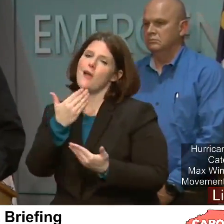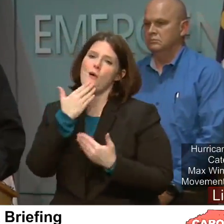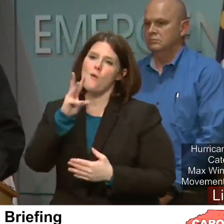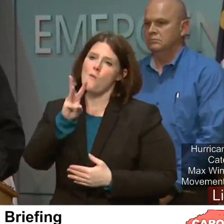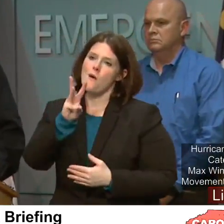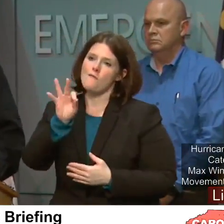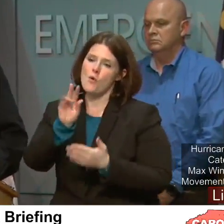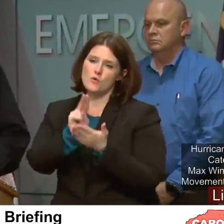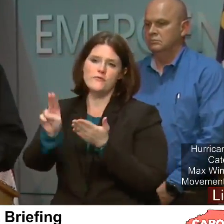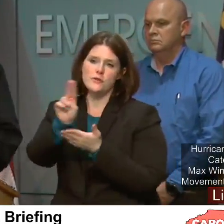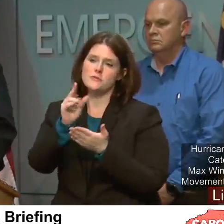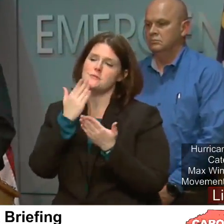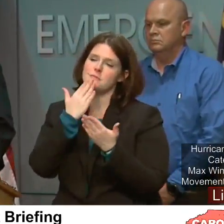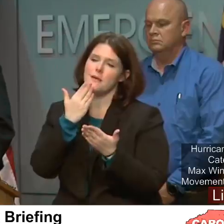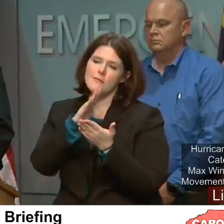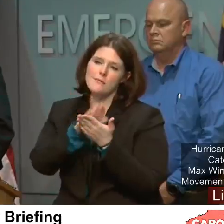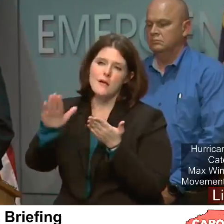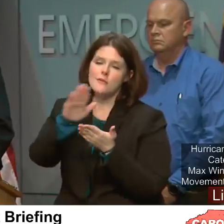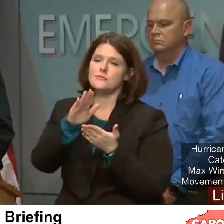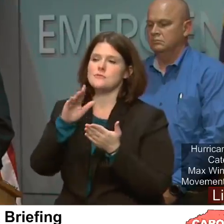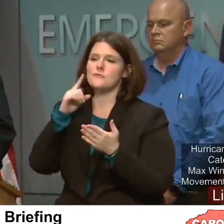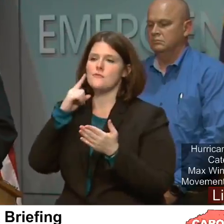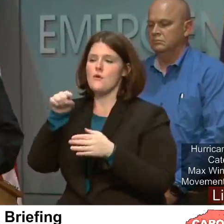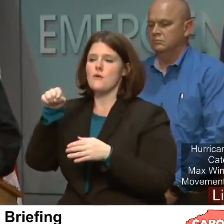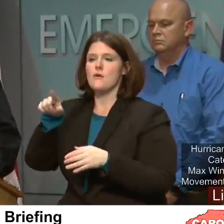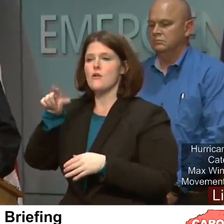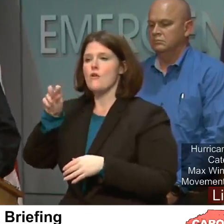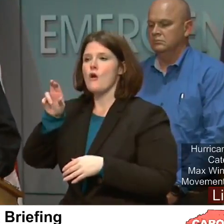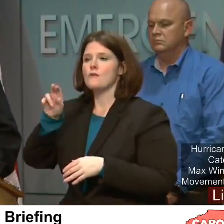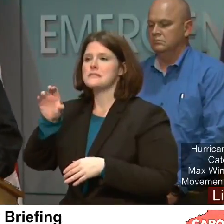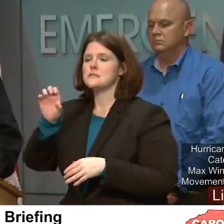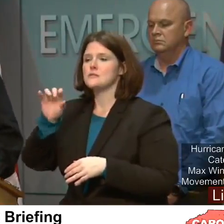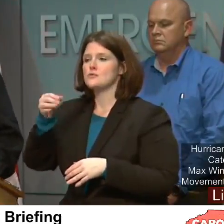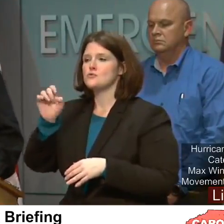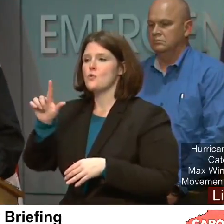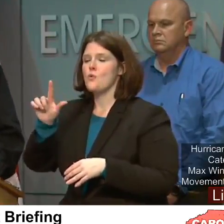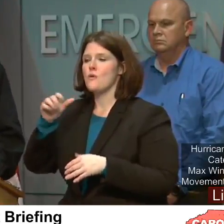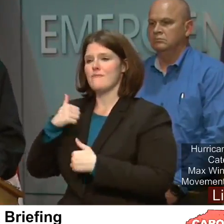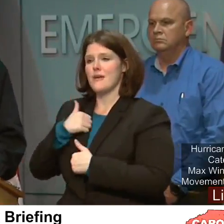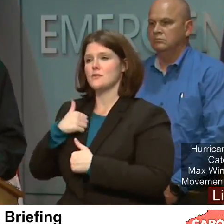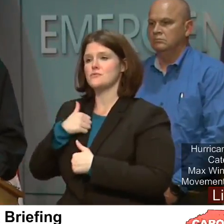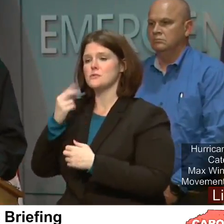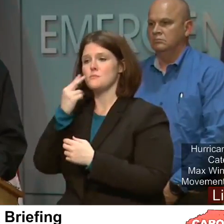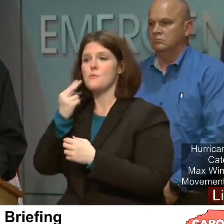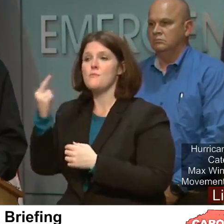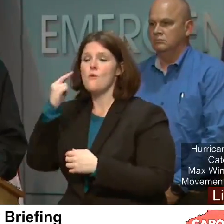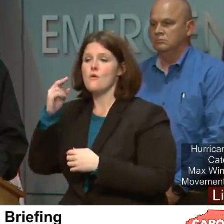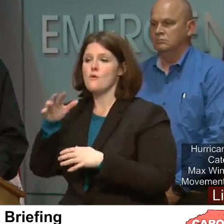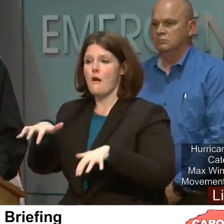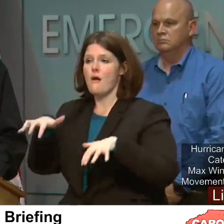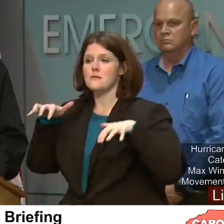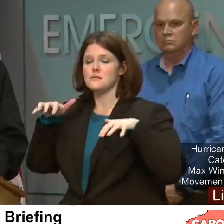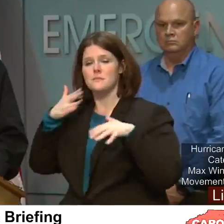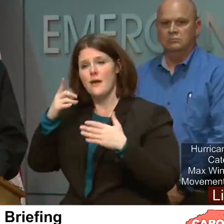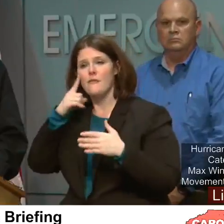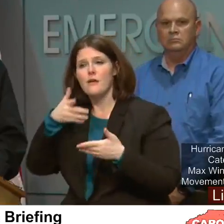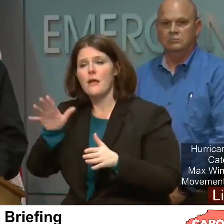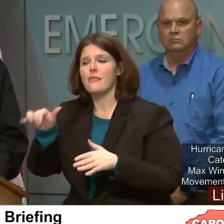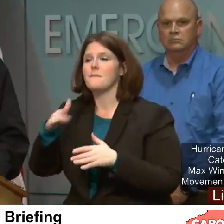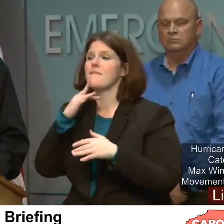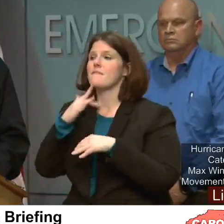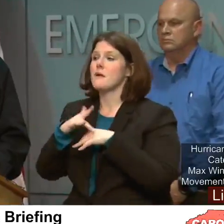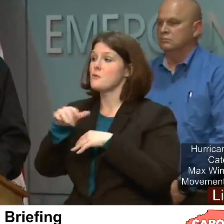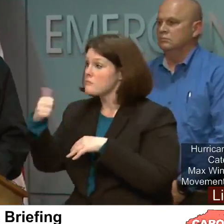for making the Lawrence Joel Veterans Memorial Coliseum available. Other questions?